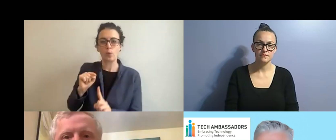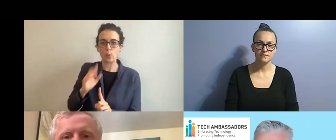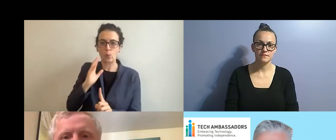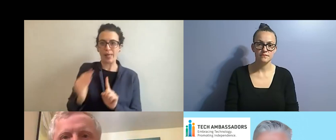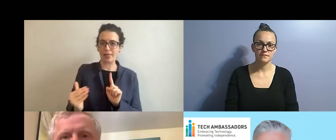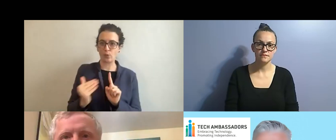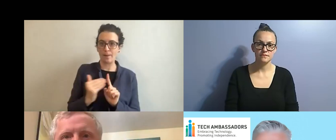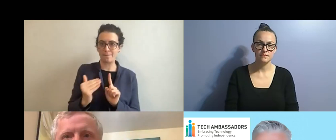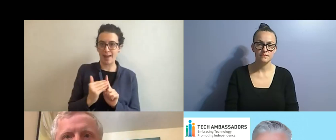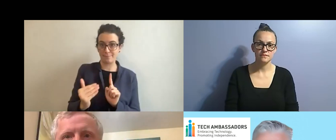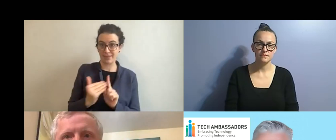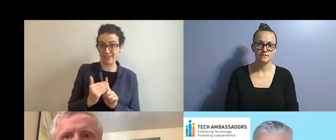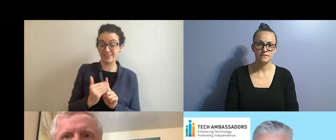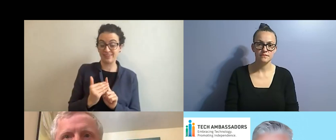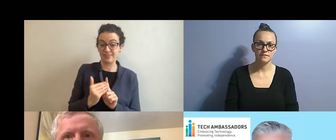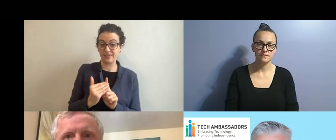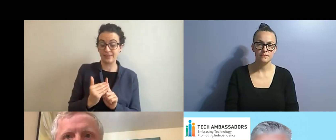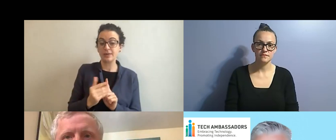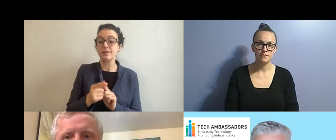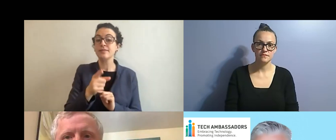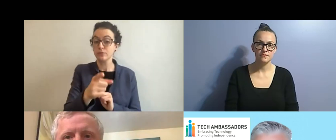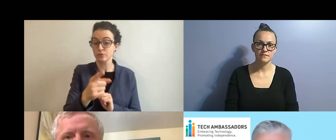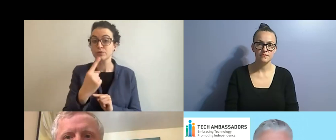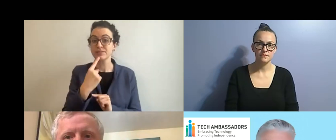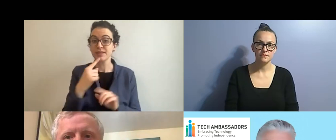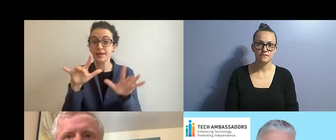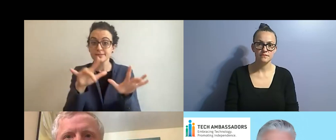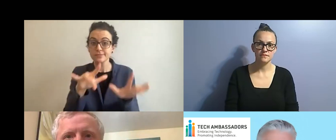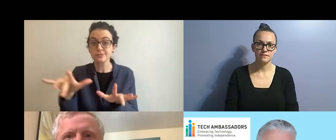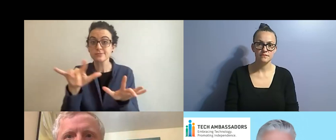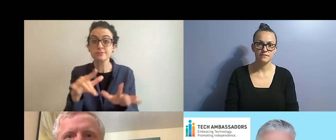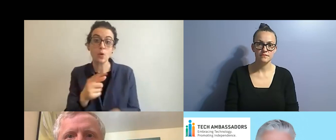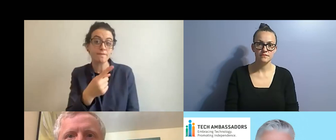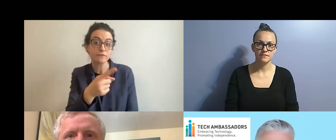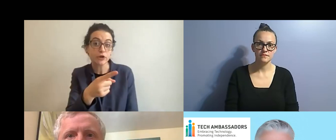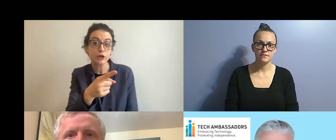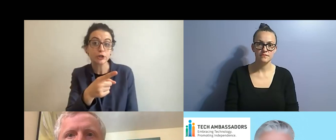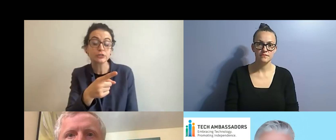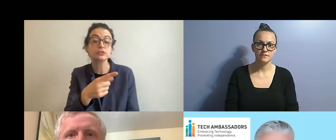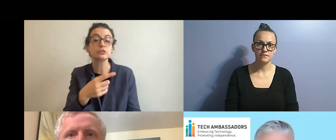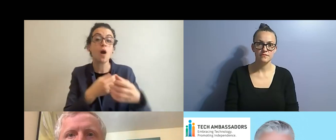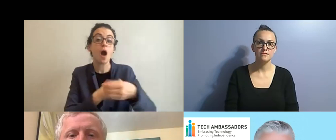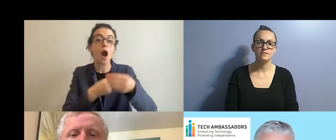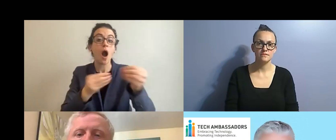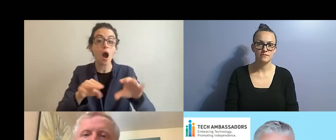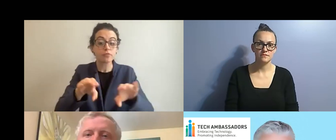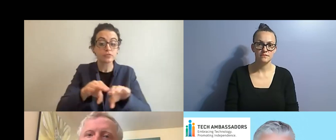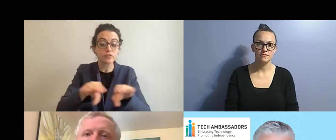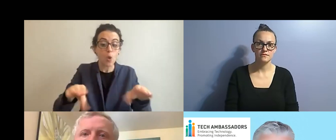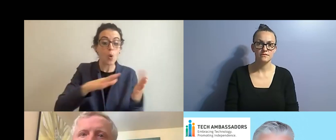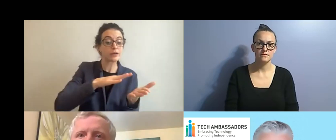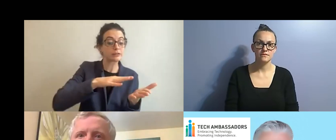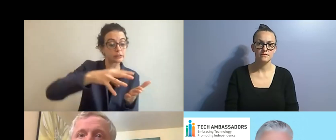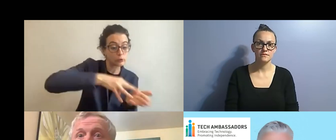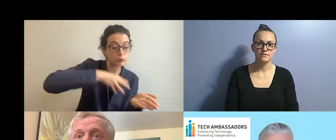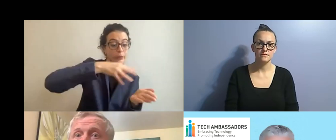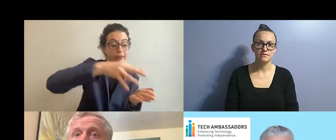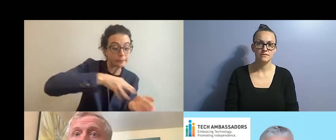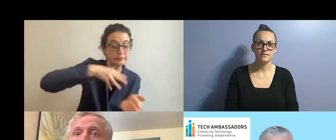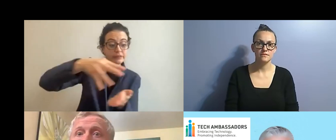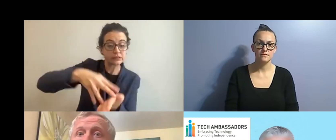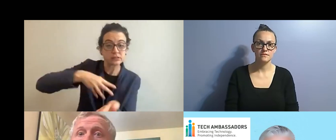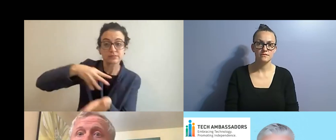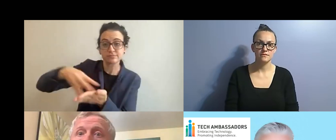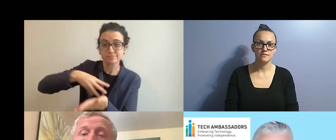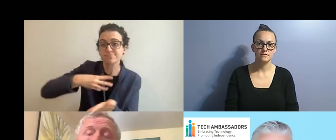Number one, sweep the floors in the office. Number one, sweep the floor in the office. Okay,